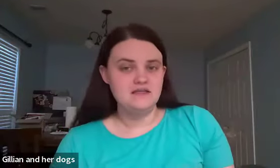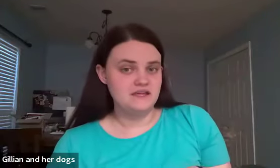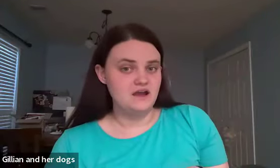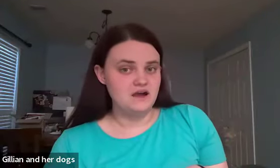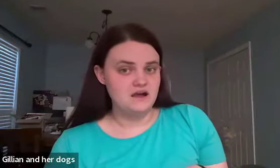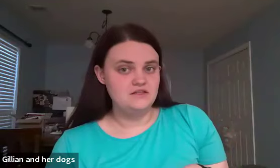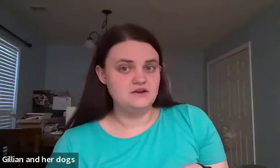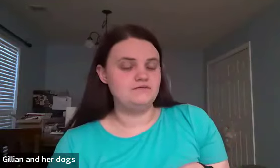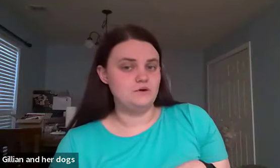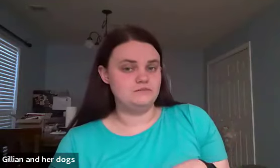The other